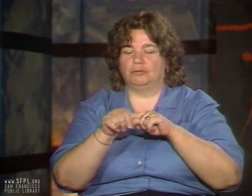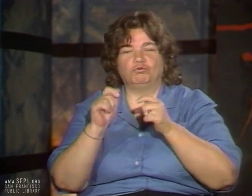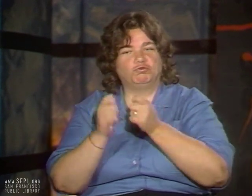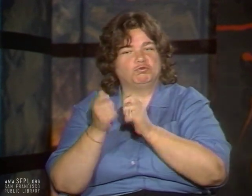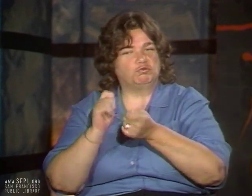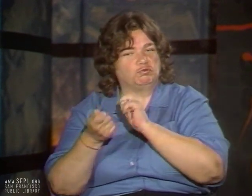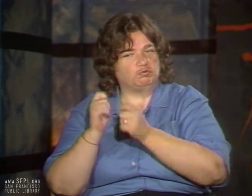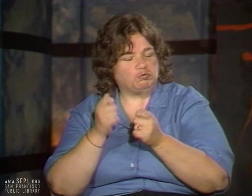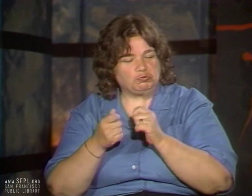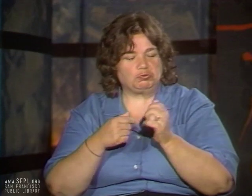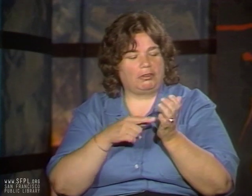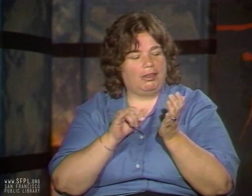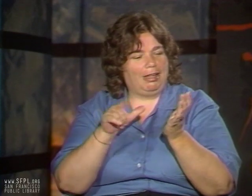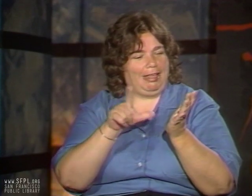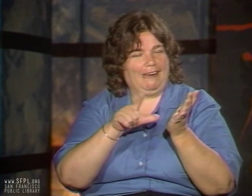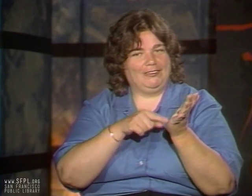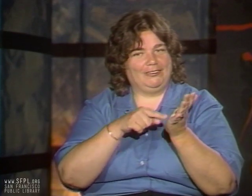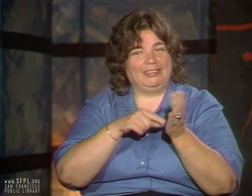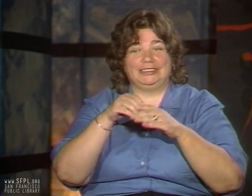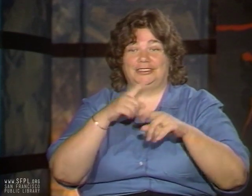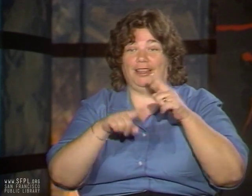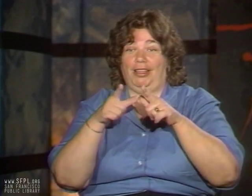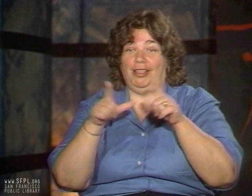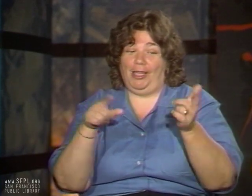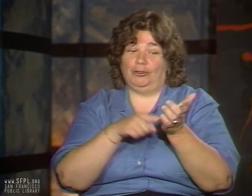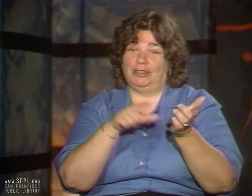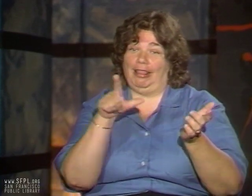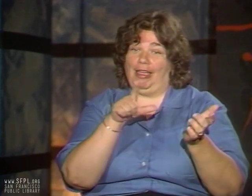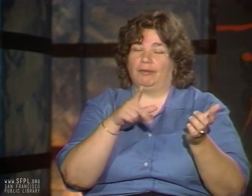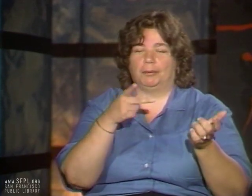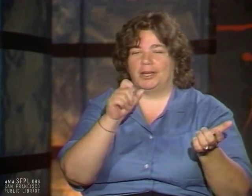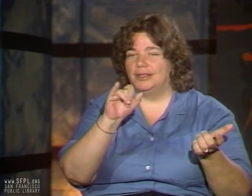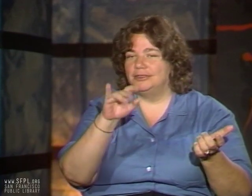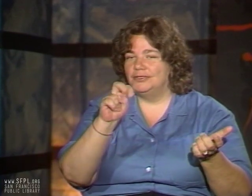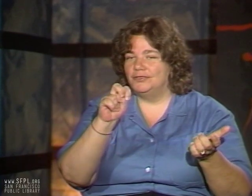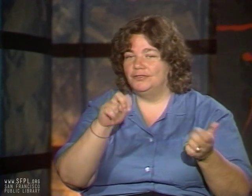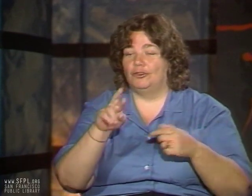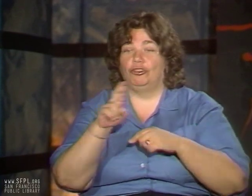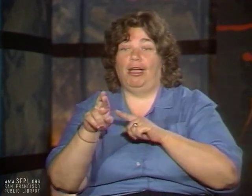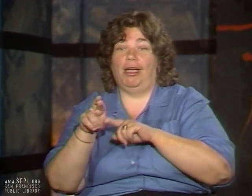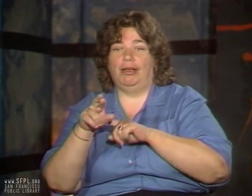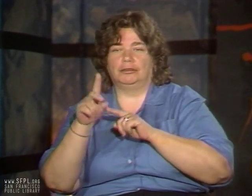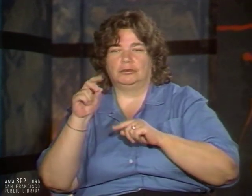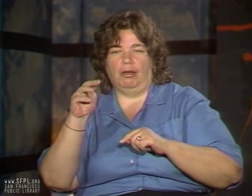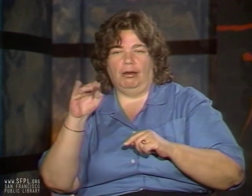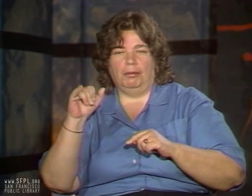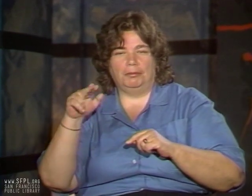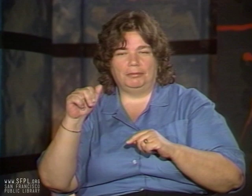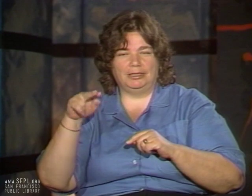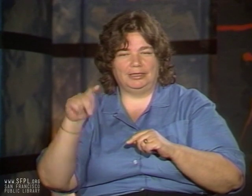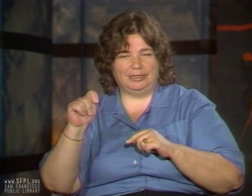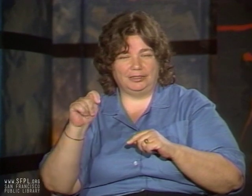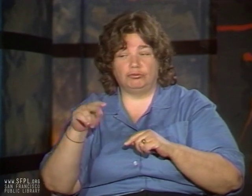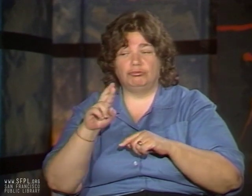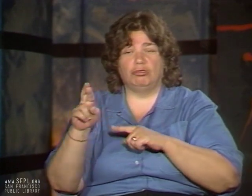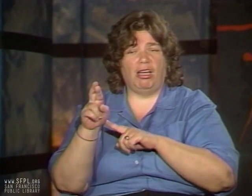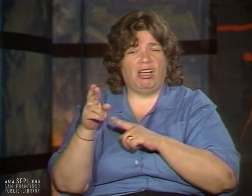voice could never say two things at the same time. See, in sign language, we have a passive and a dominant hand. My right hand is dominant, and it